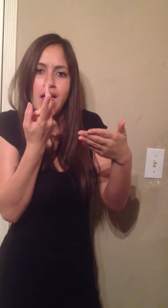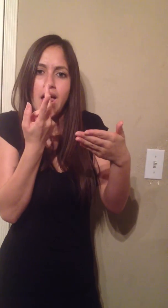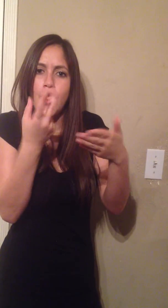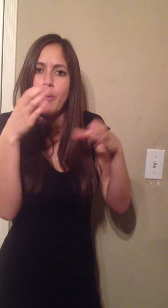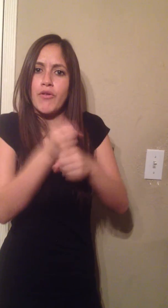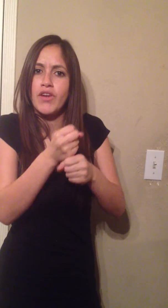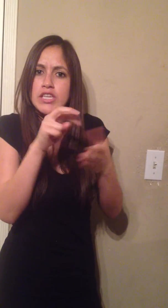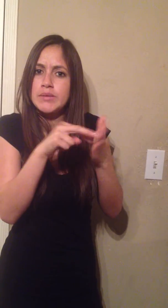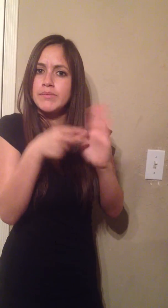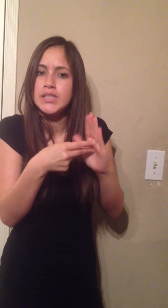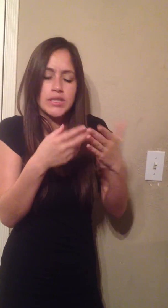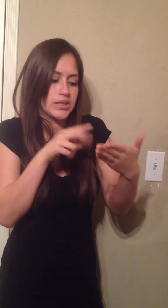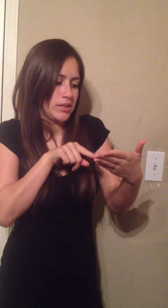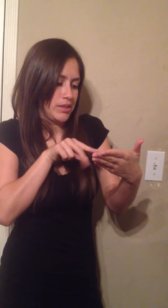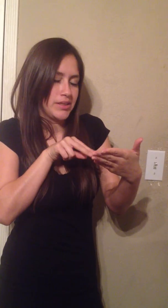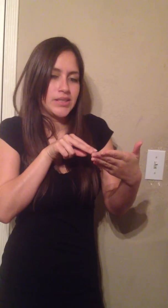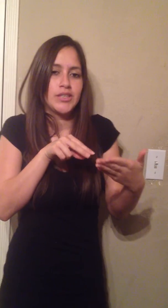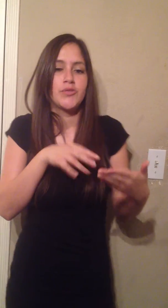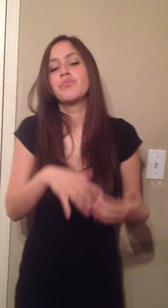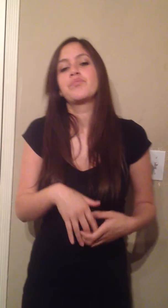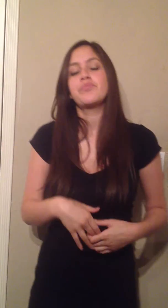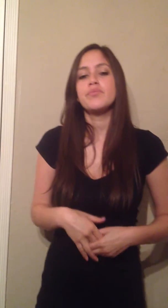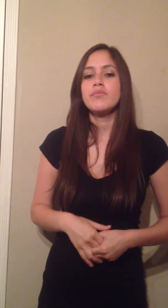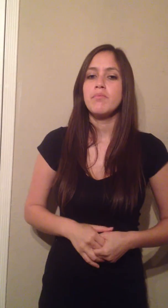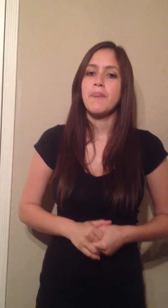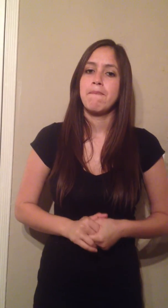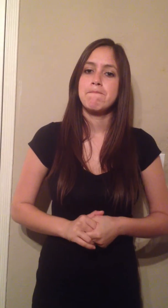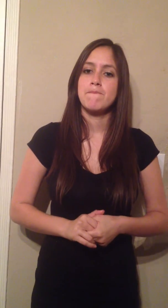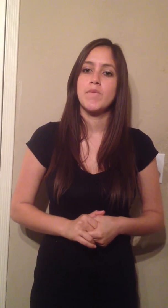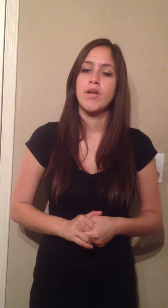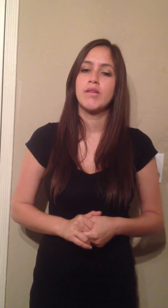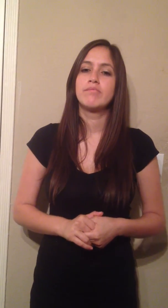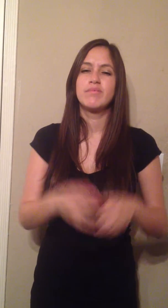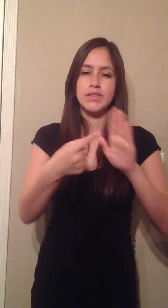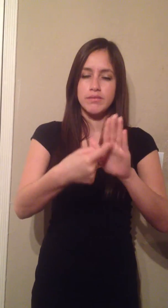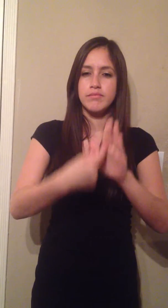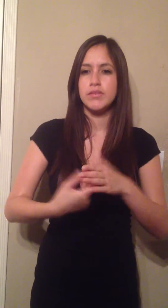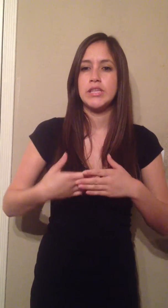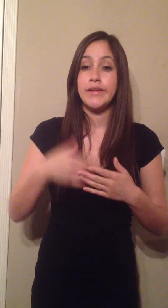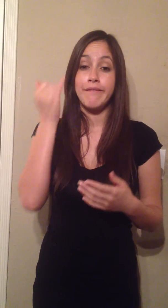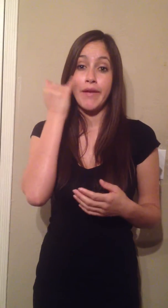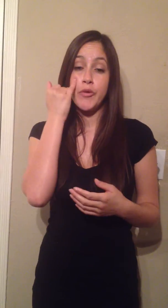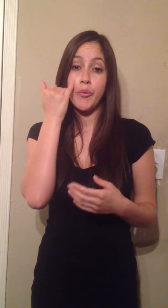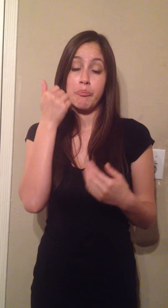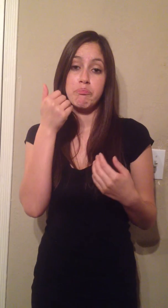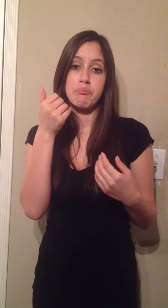this. If you were in a history class, and you walked in on the day of